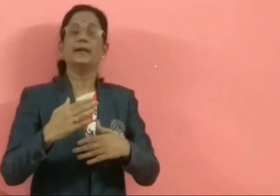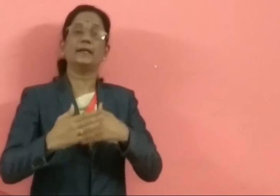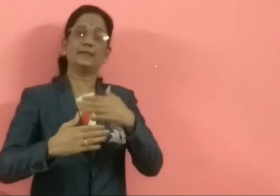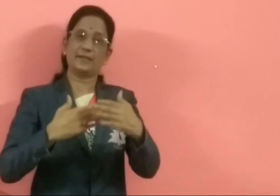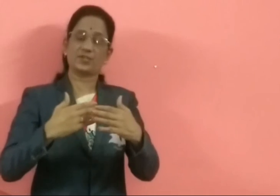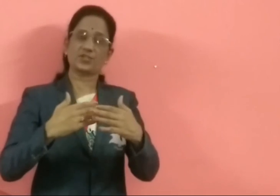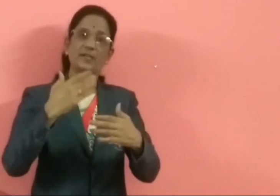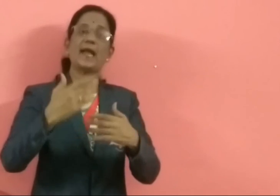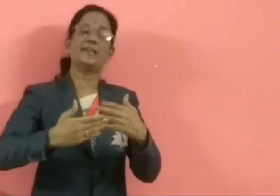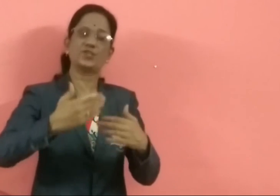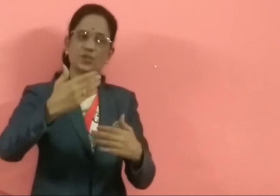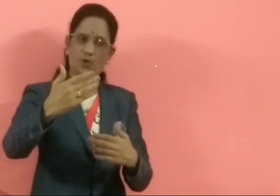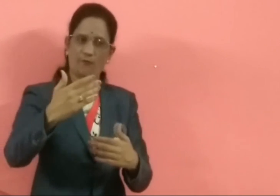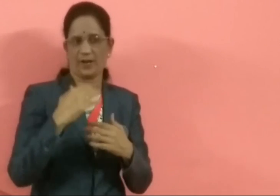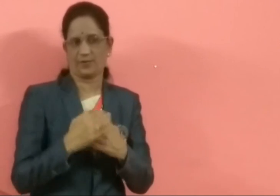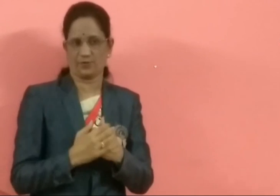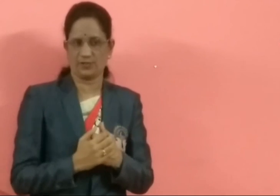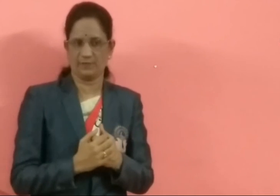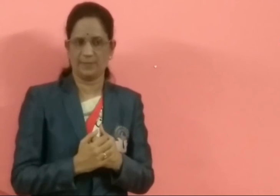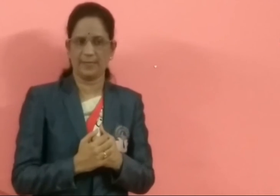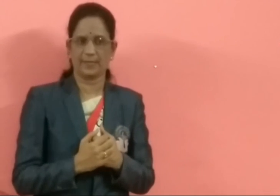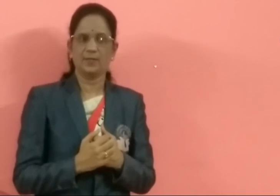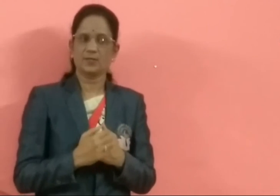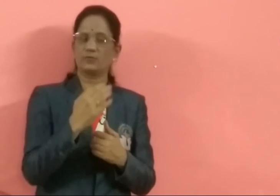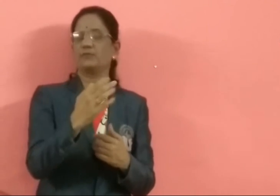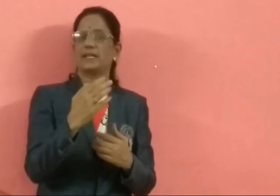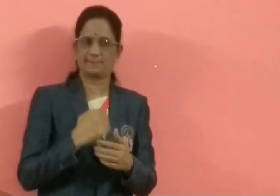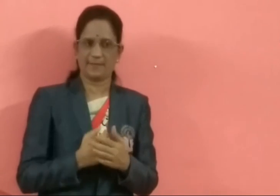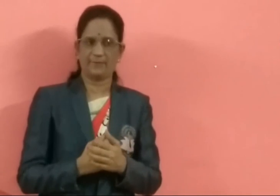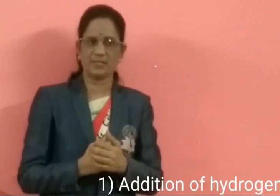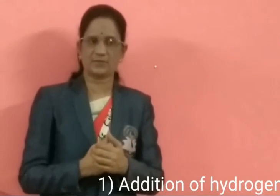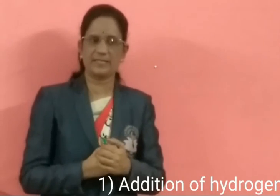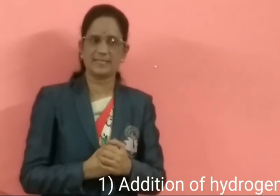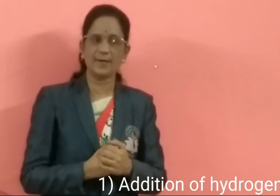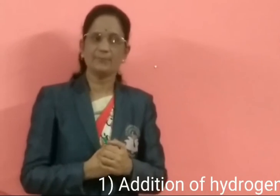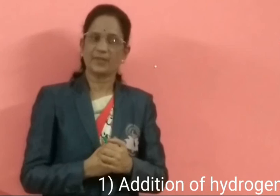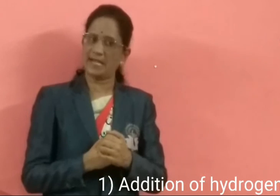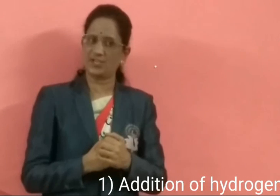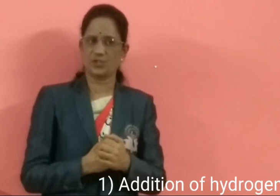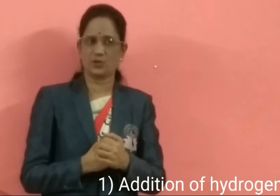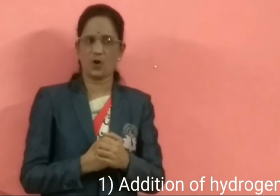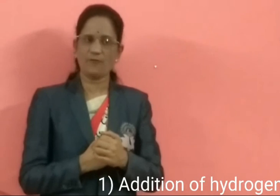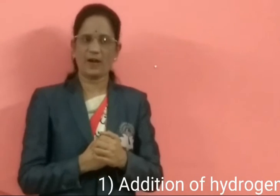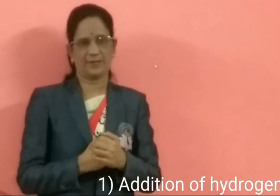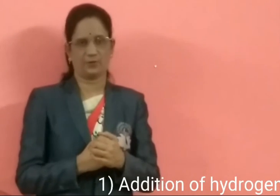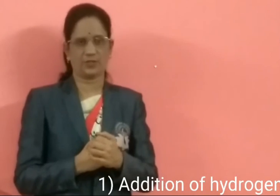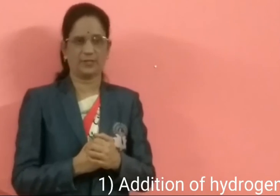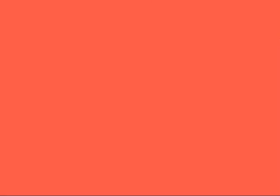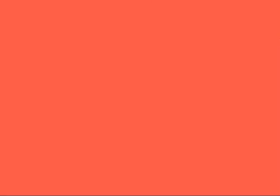In reduction, addition of hydrogen will be there. So we will explain. First one is the addition of hydrogen.